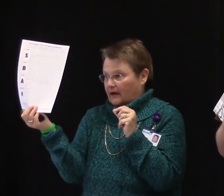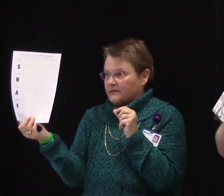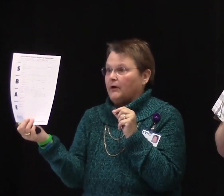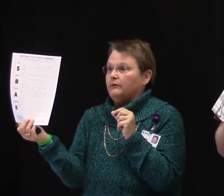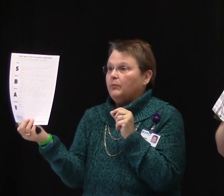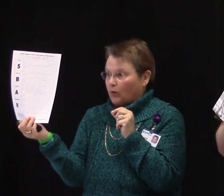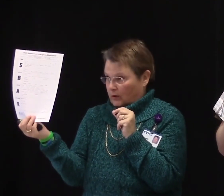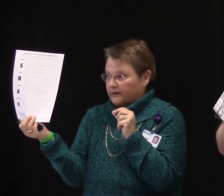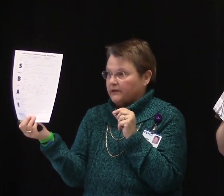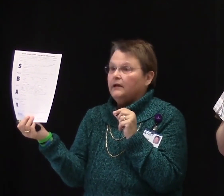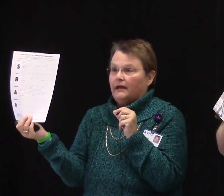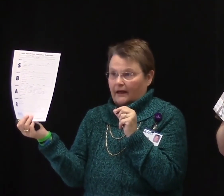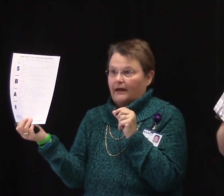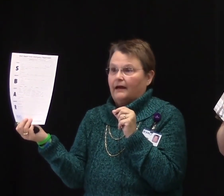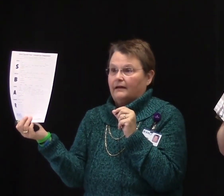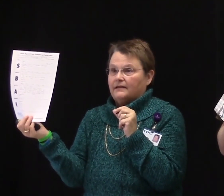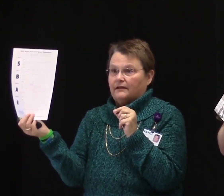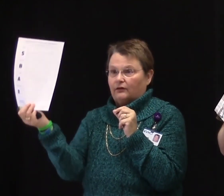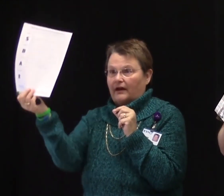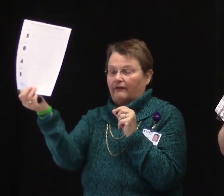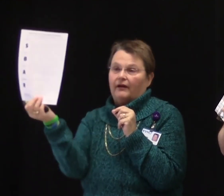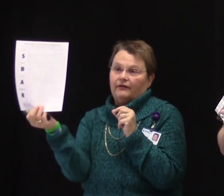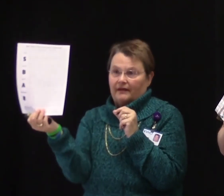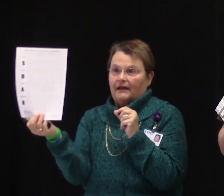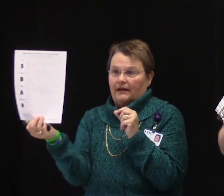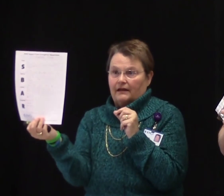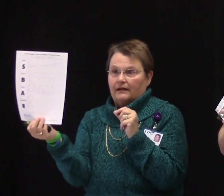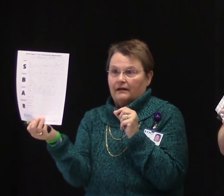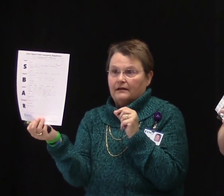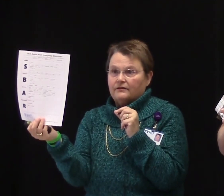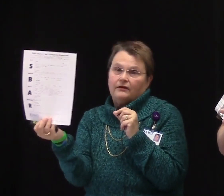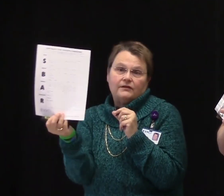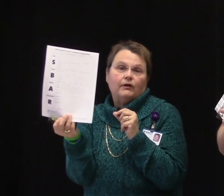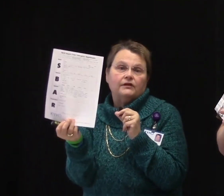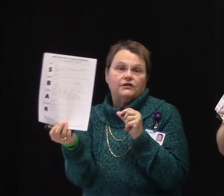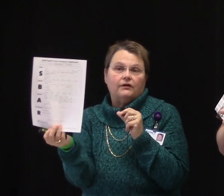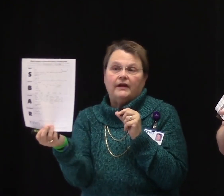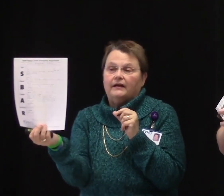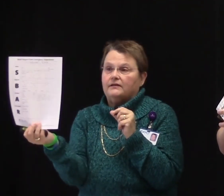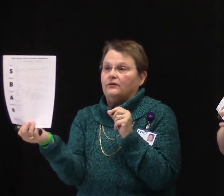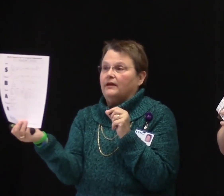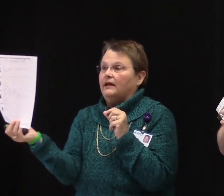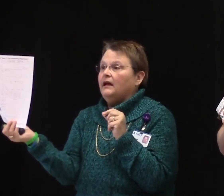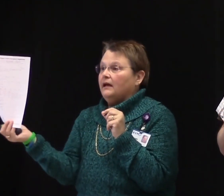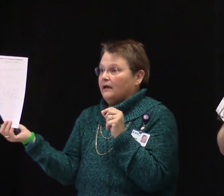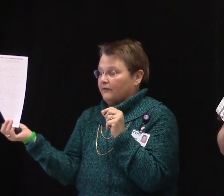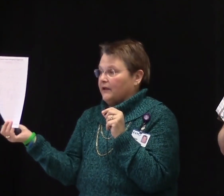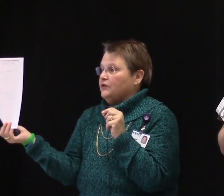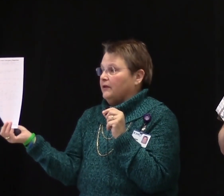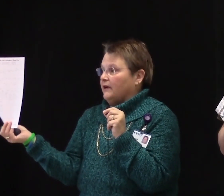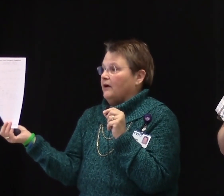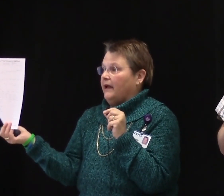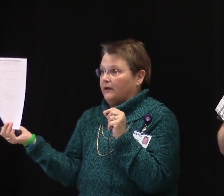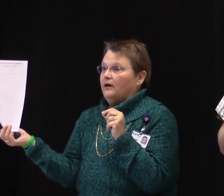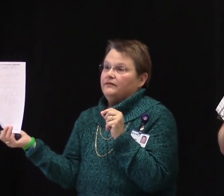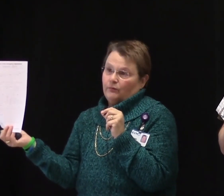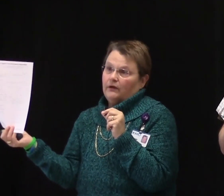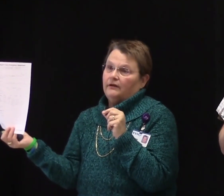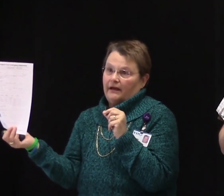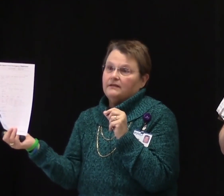SBAR report and you'll have everything in it. So I just wanted to share that so that eventually our handoffs will get